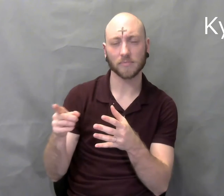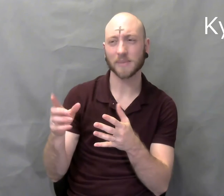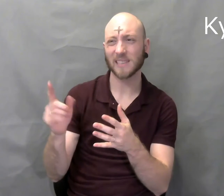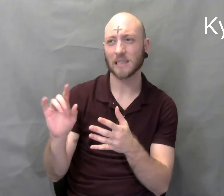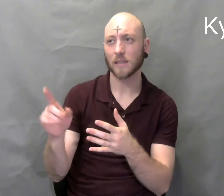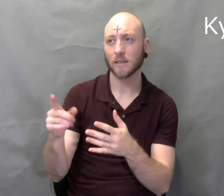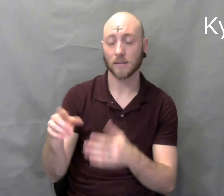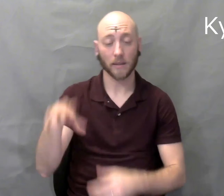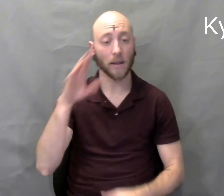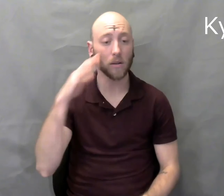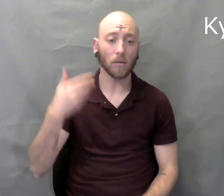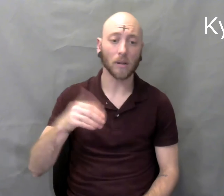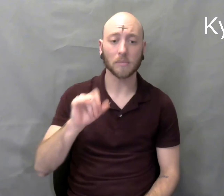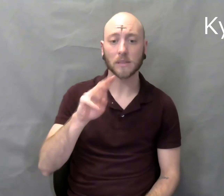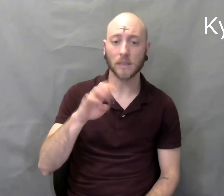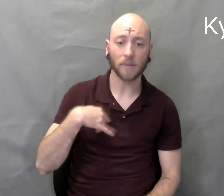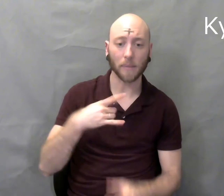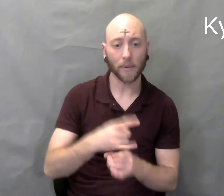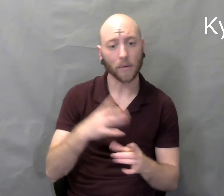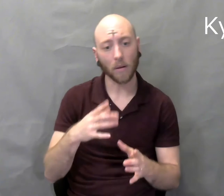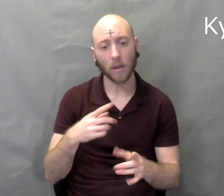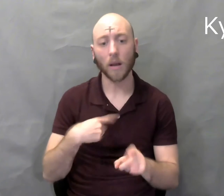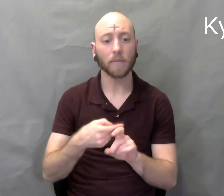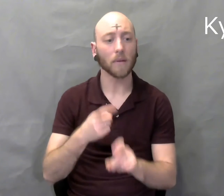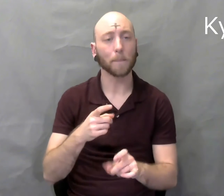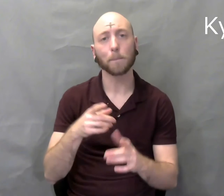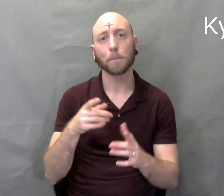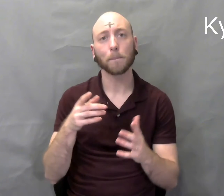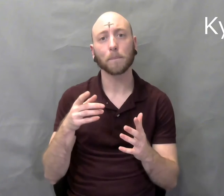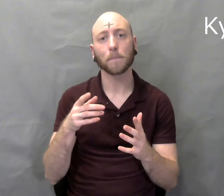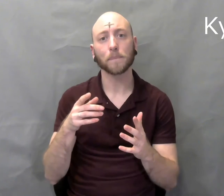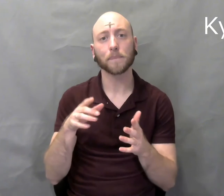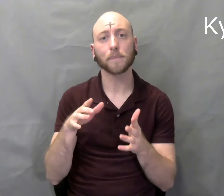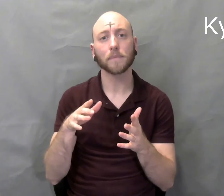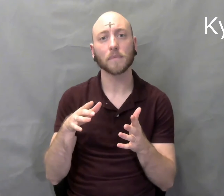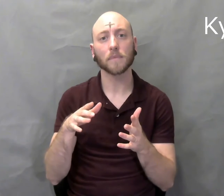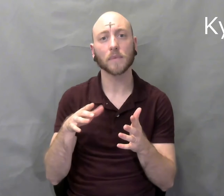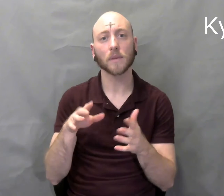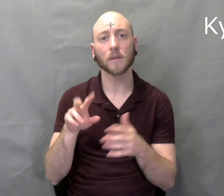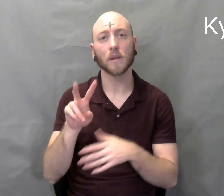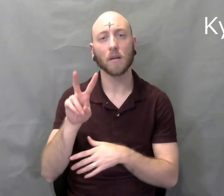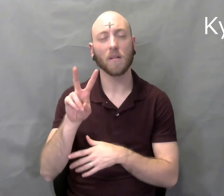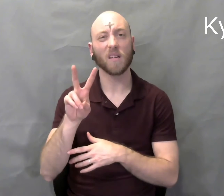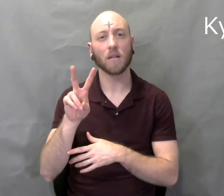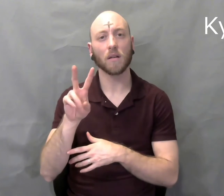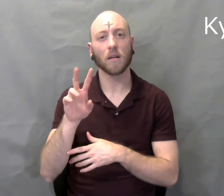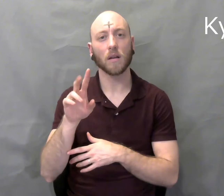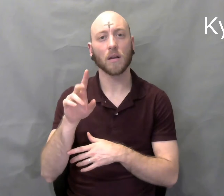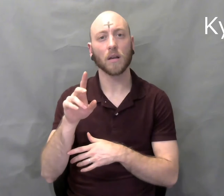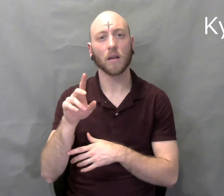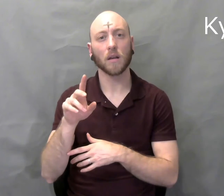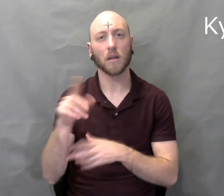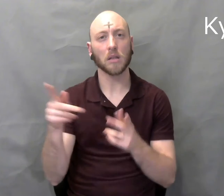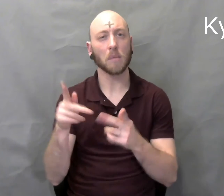I'm Steve, I'm an alcoholic. I'm from the area of Virginia where the men are